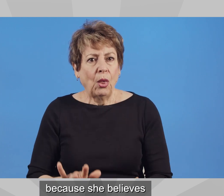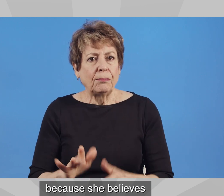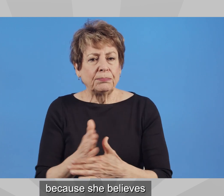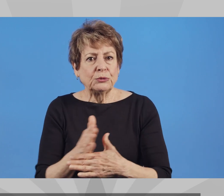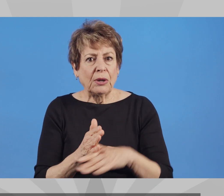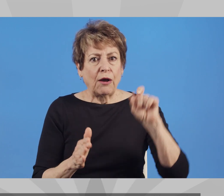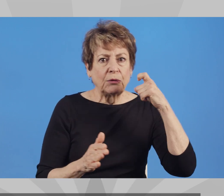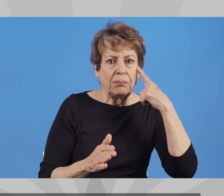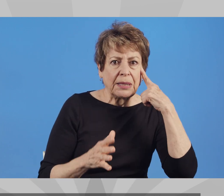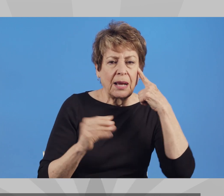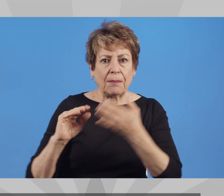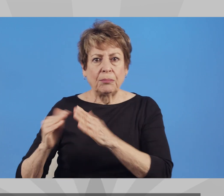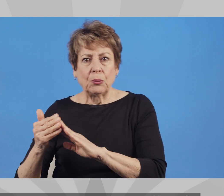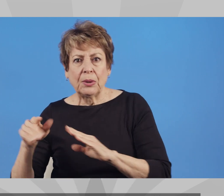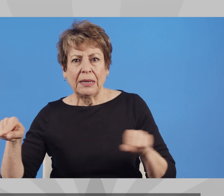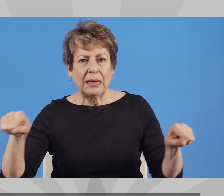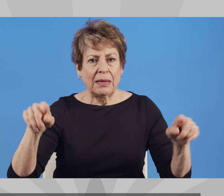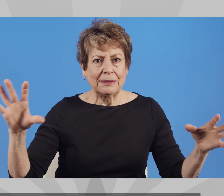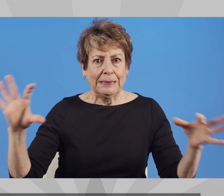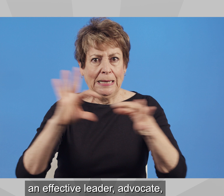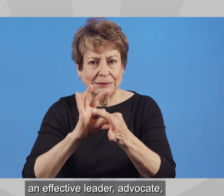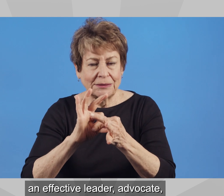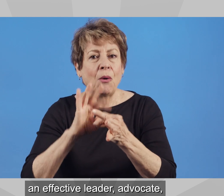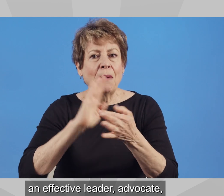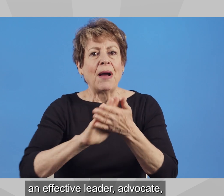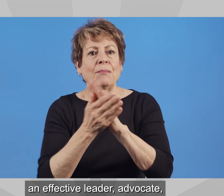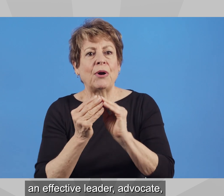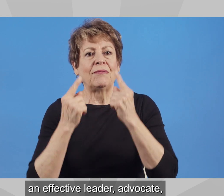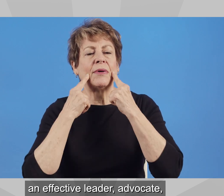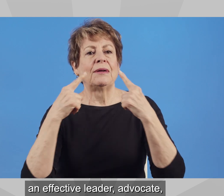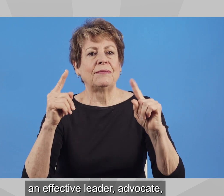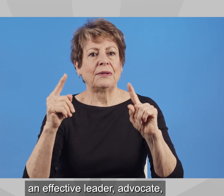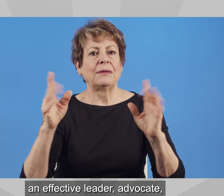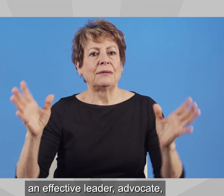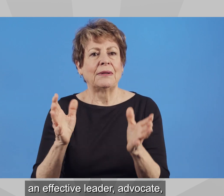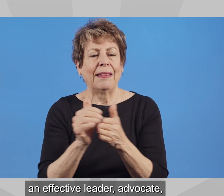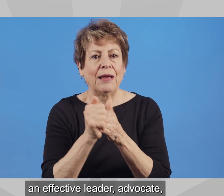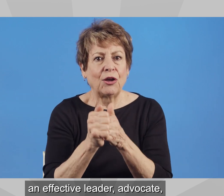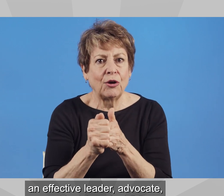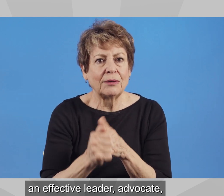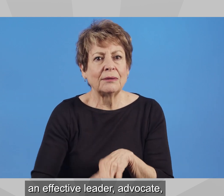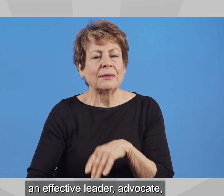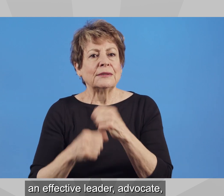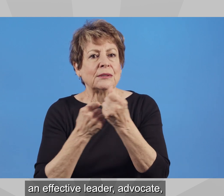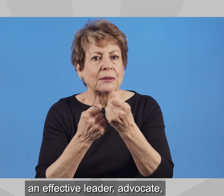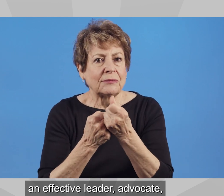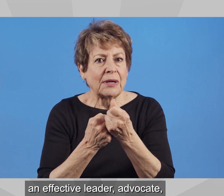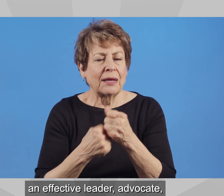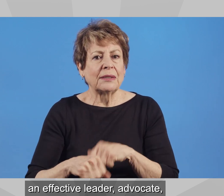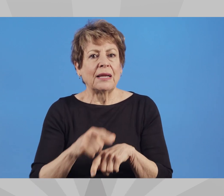the gap between government and communities to be an effective leader, advocate, and legislator